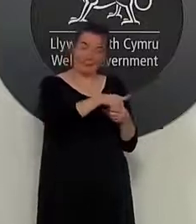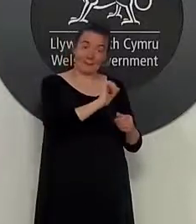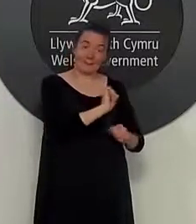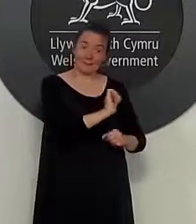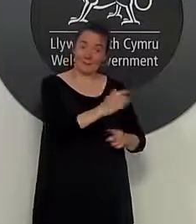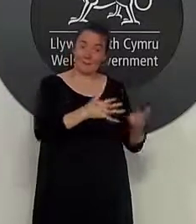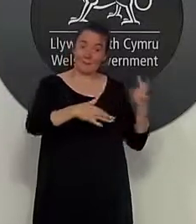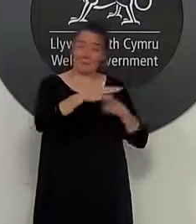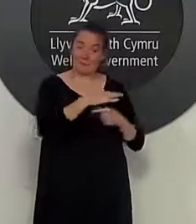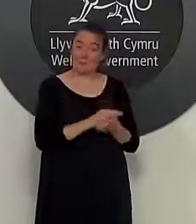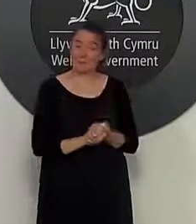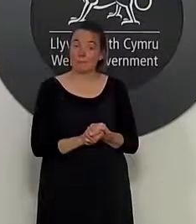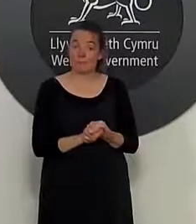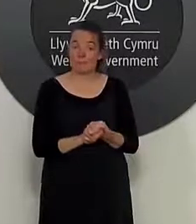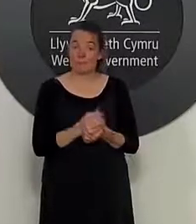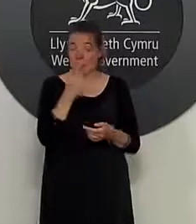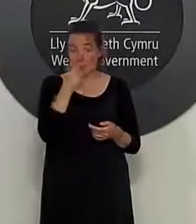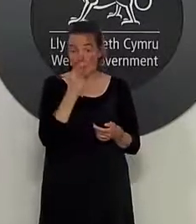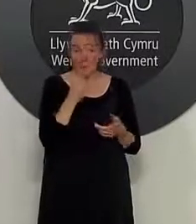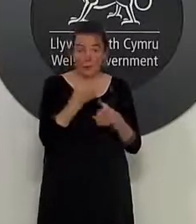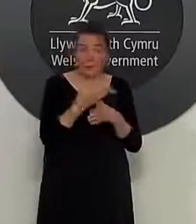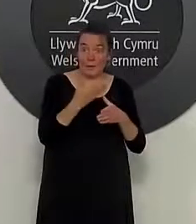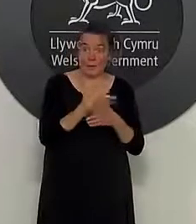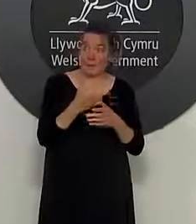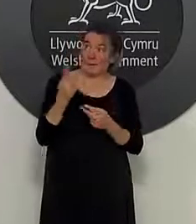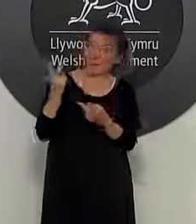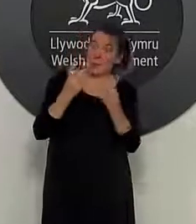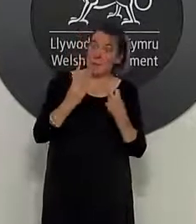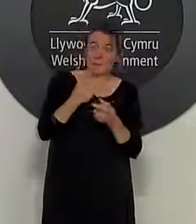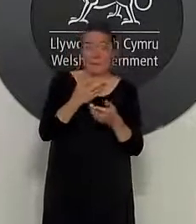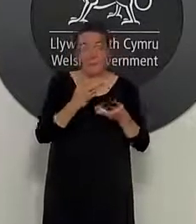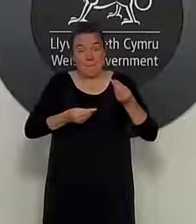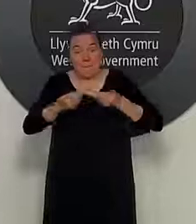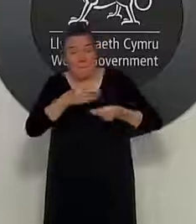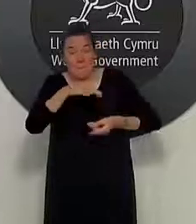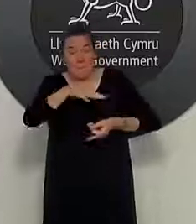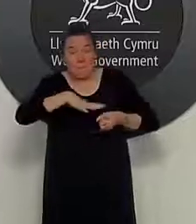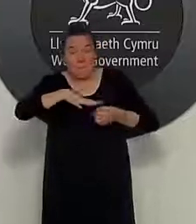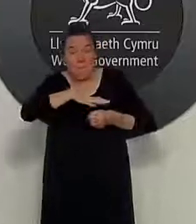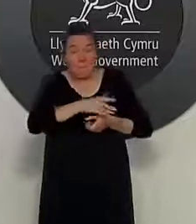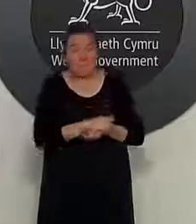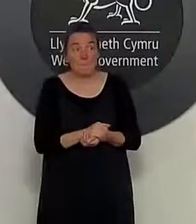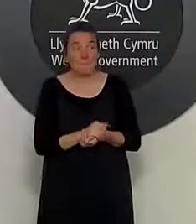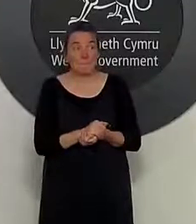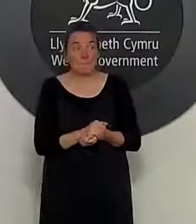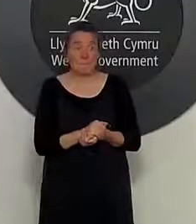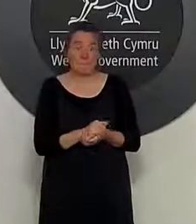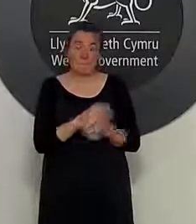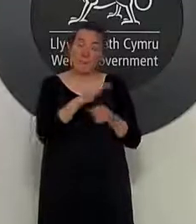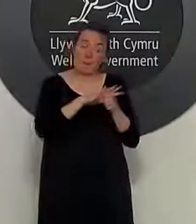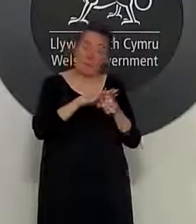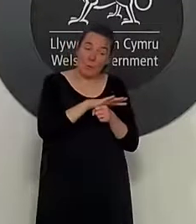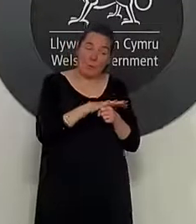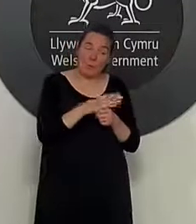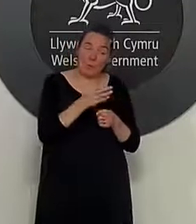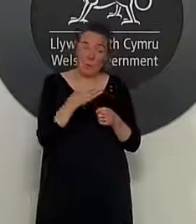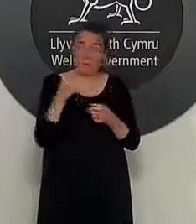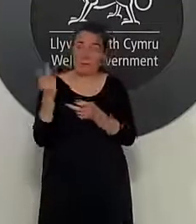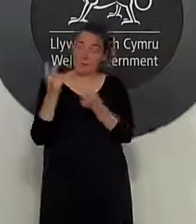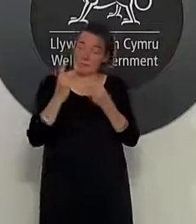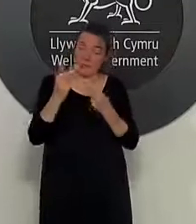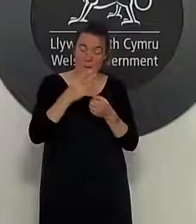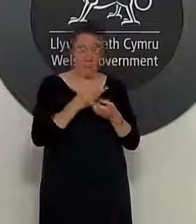actually in a local tourism sector, but a local tourism sector that is contributing